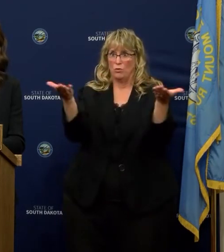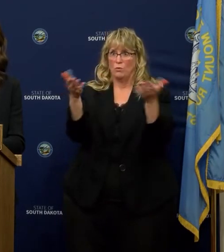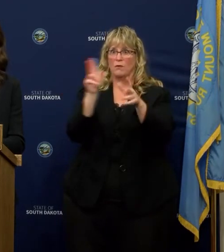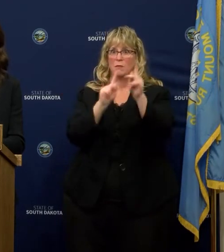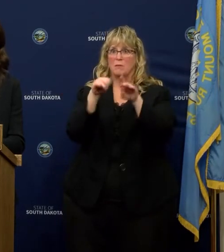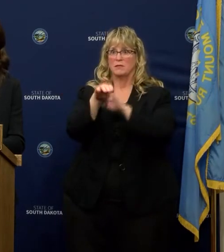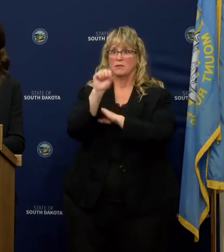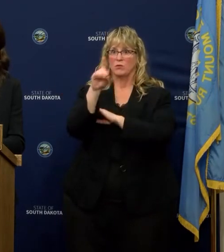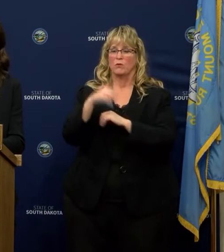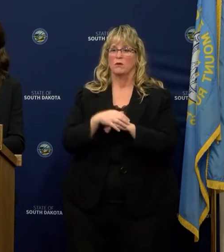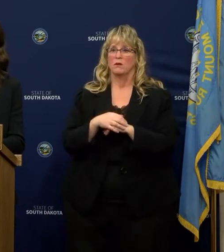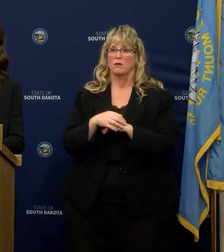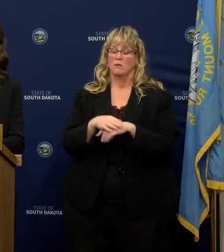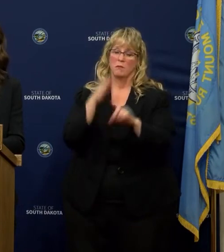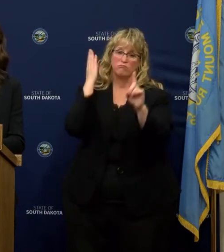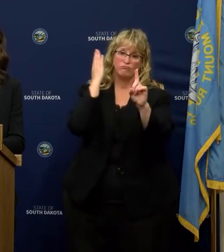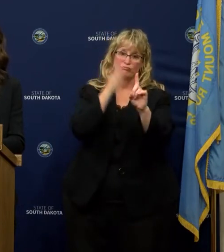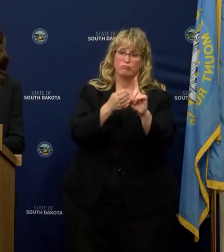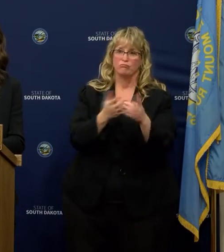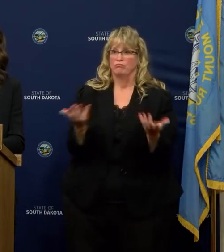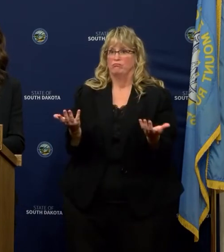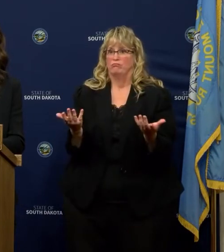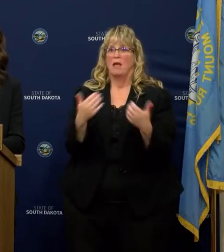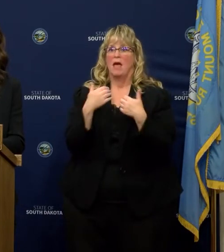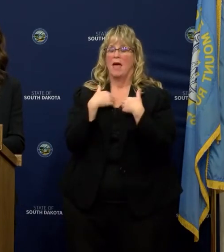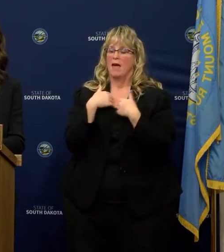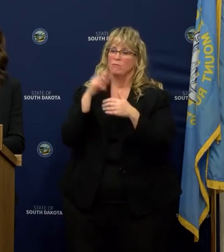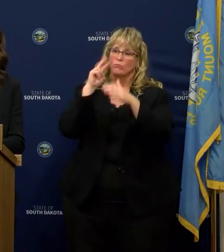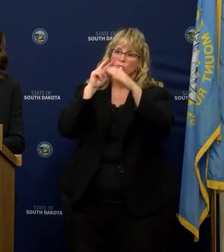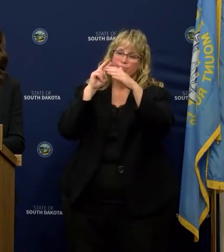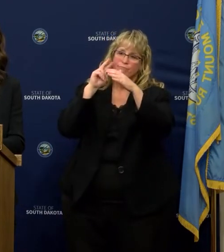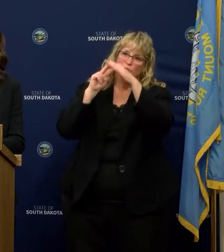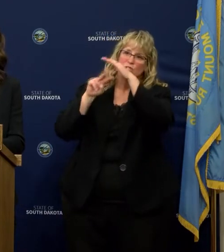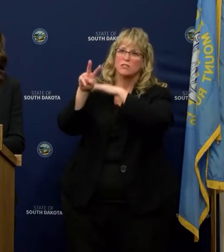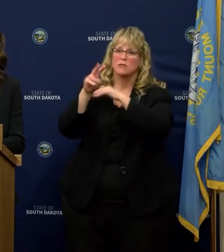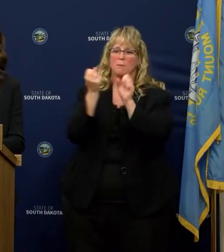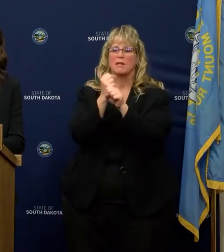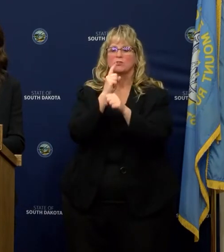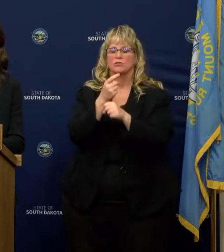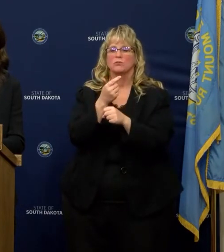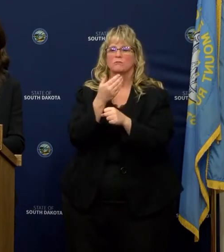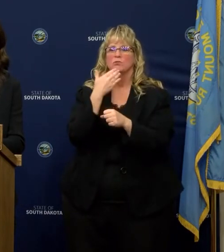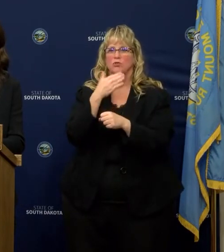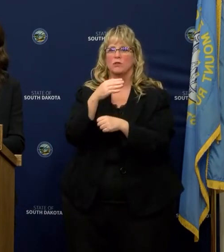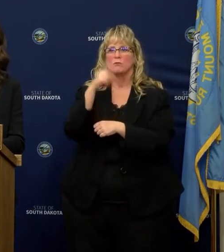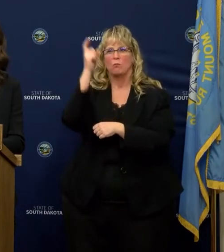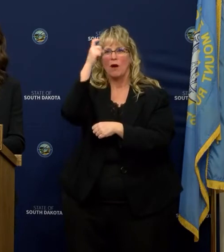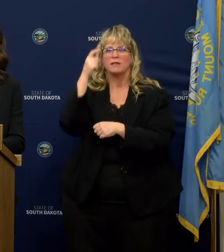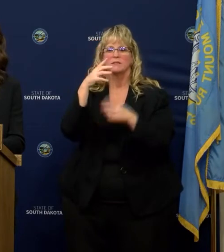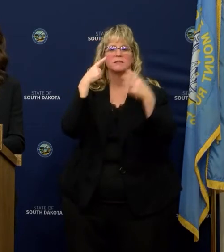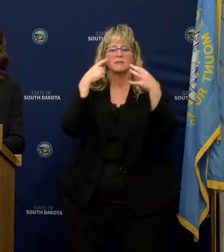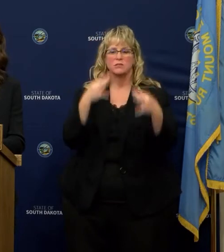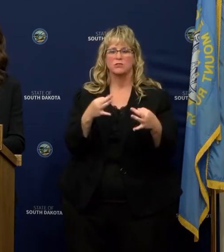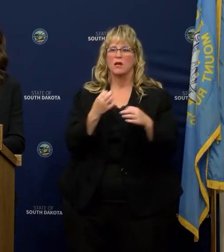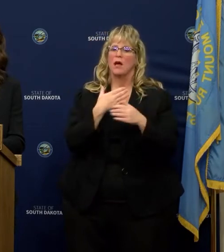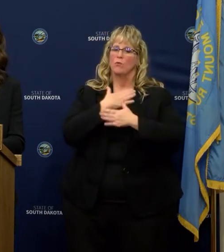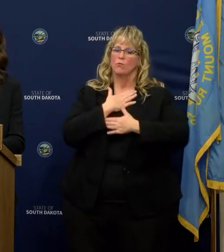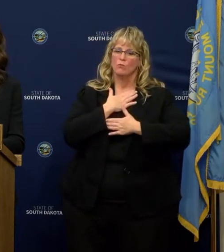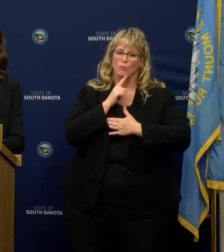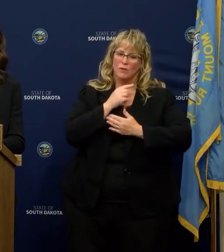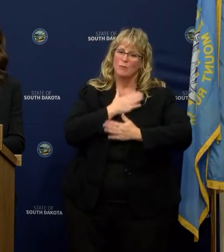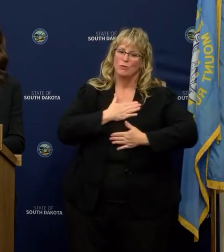been candid, they've been honest, they've helped us come up with projections to make sure we're making wise decisions, and I've just so appreciated